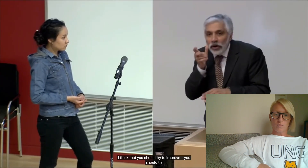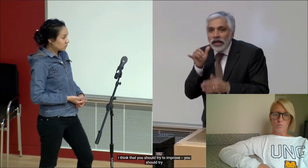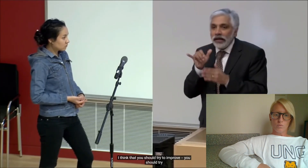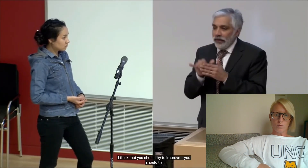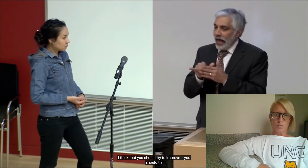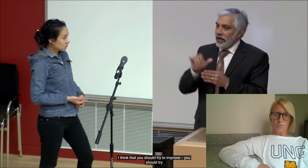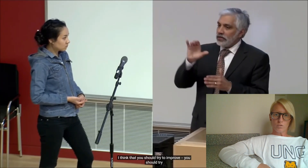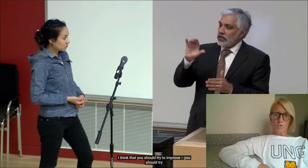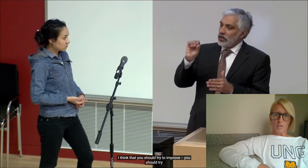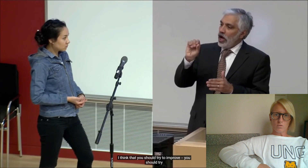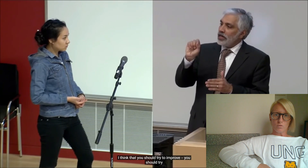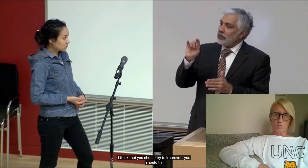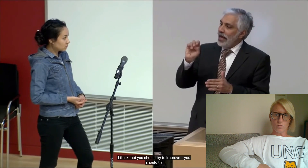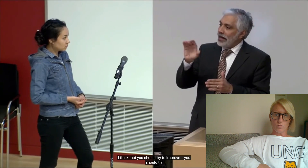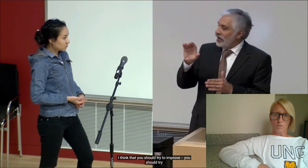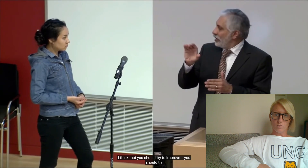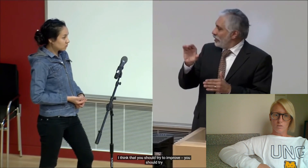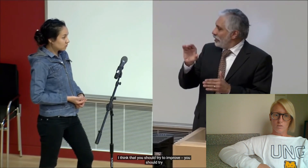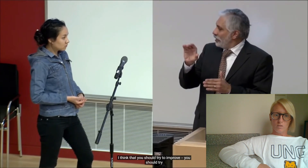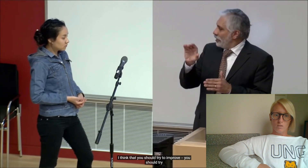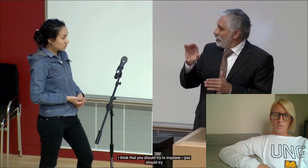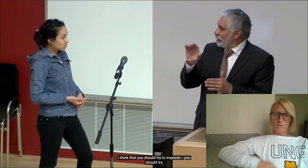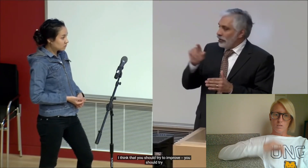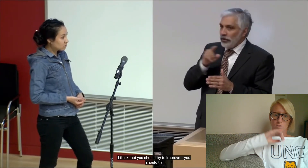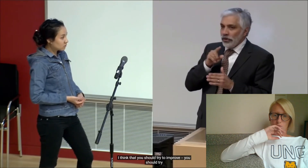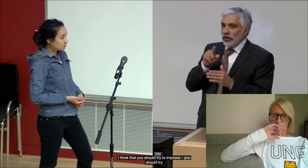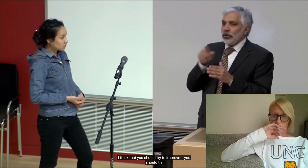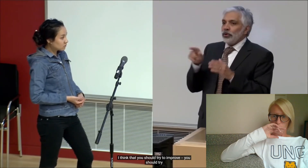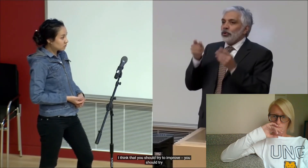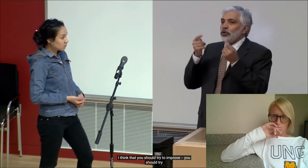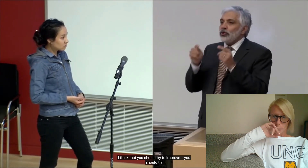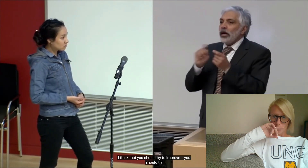to improve. You should try to